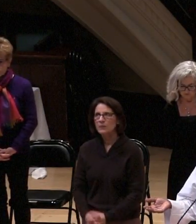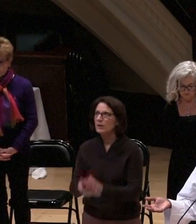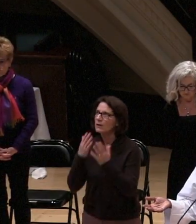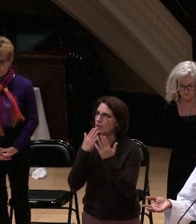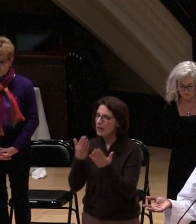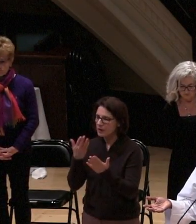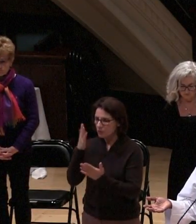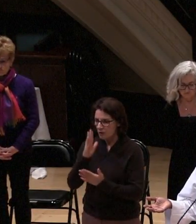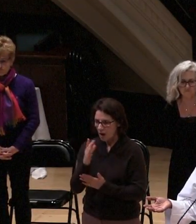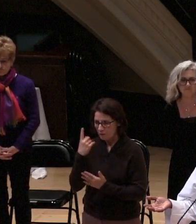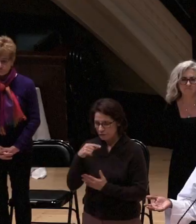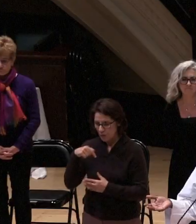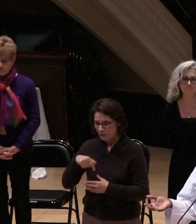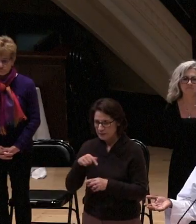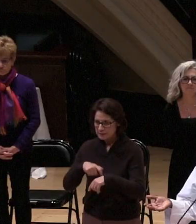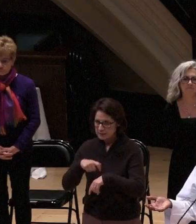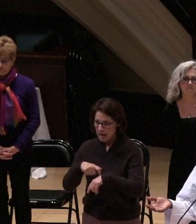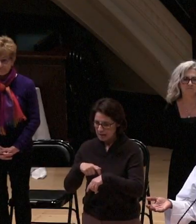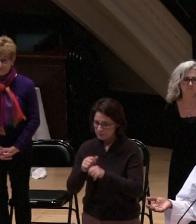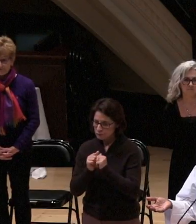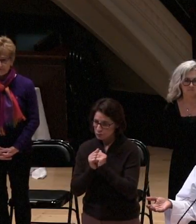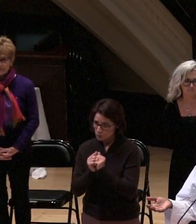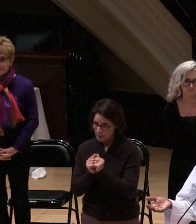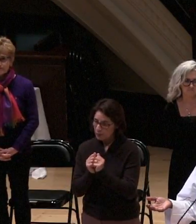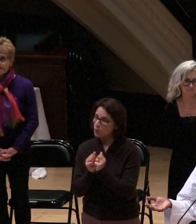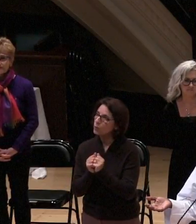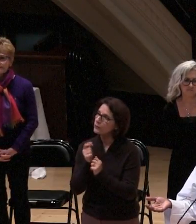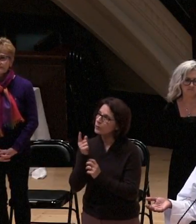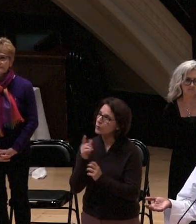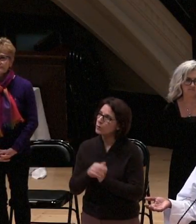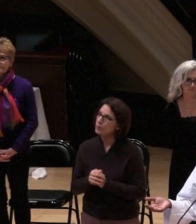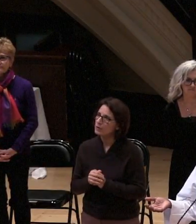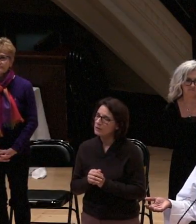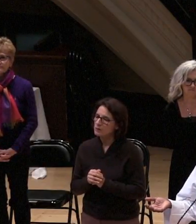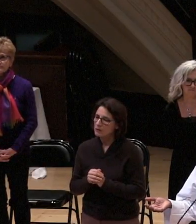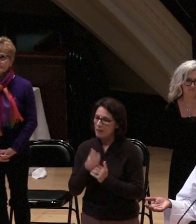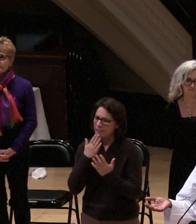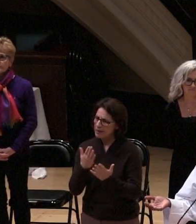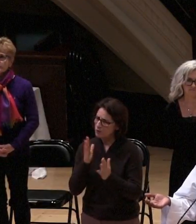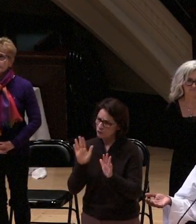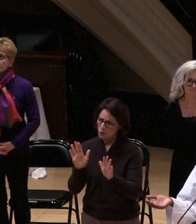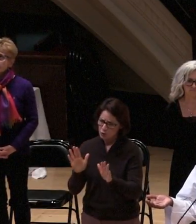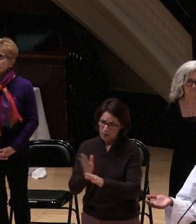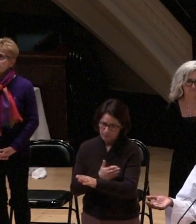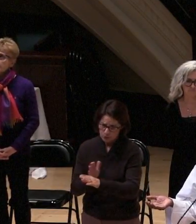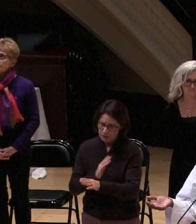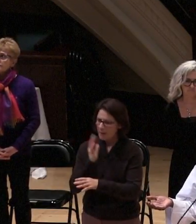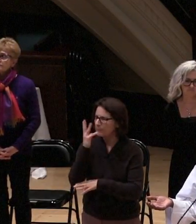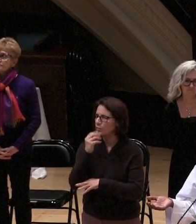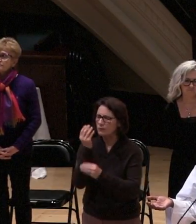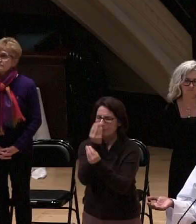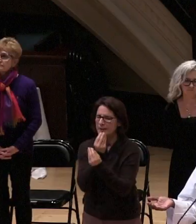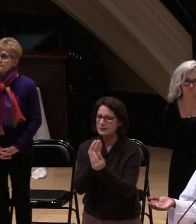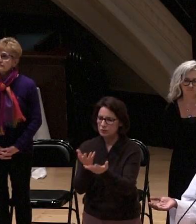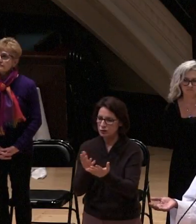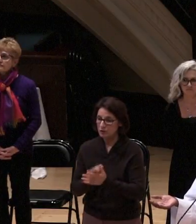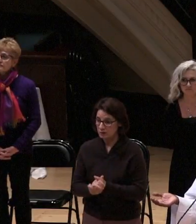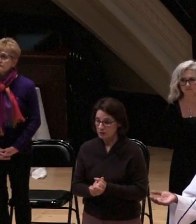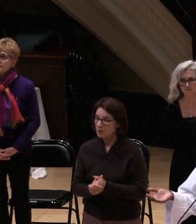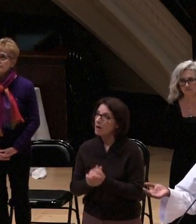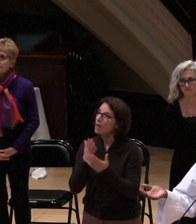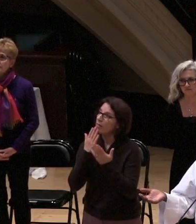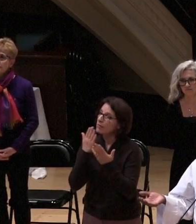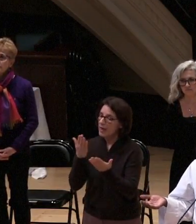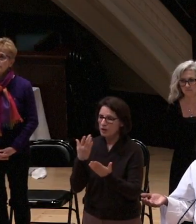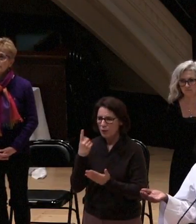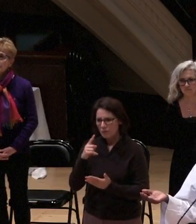Thank you, God, for this time together with you. Thank you for great music, for beautiful message. Thank you for